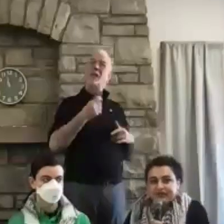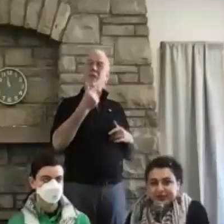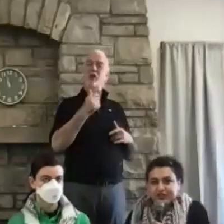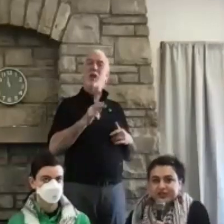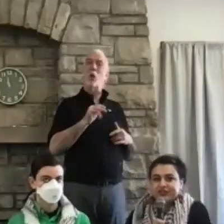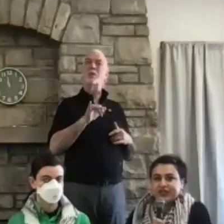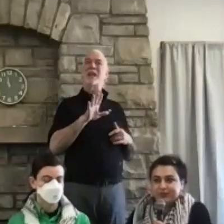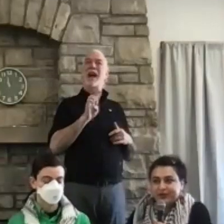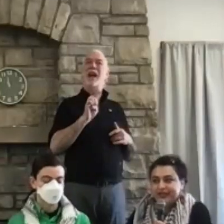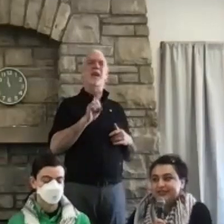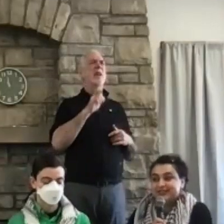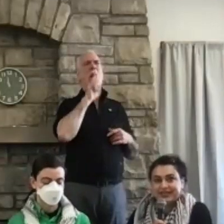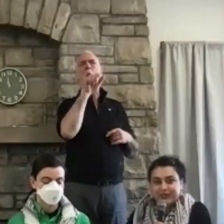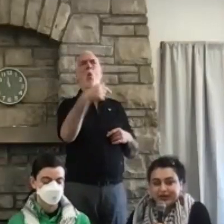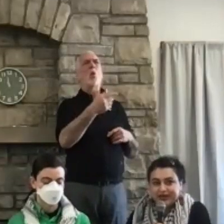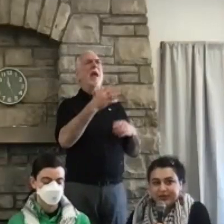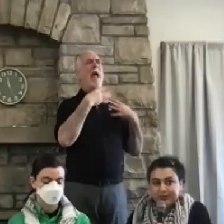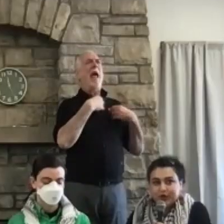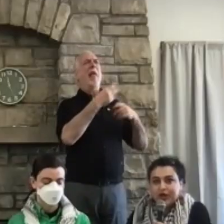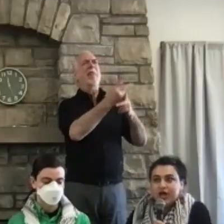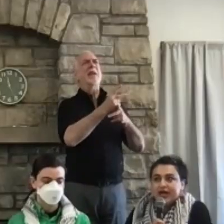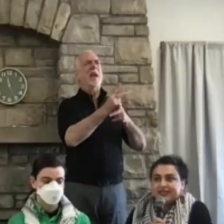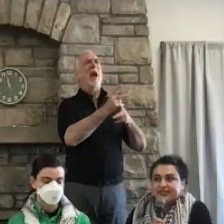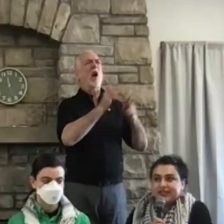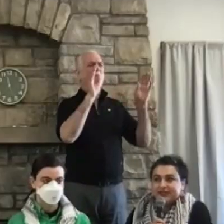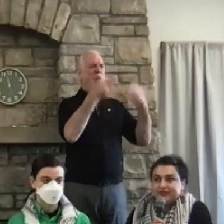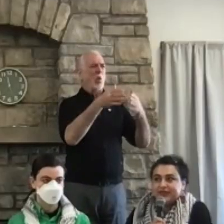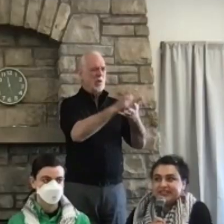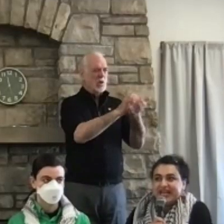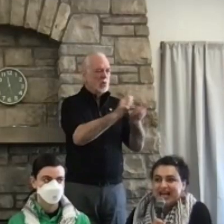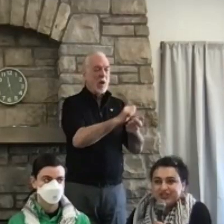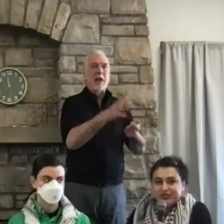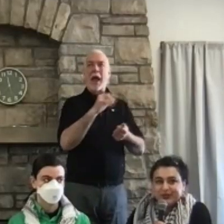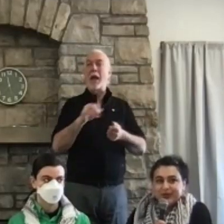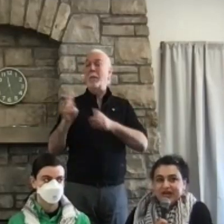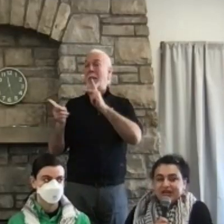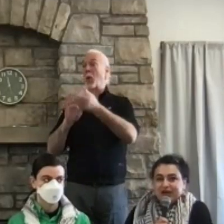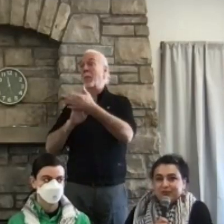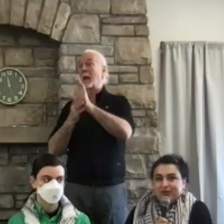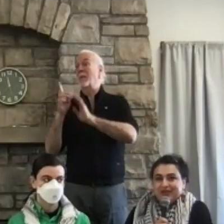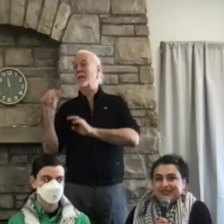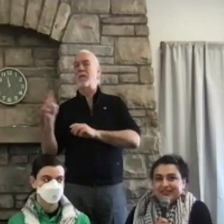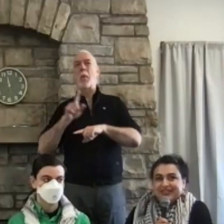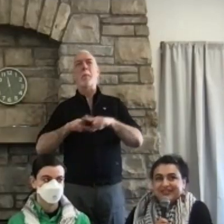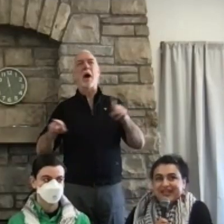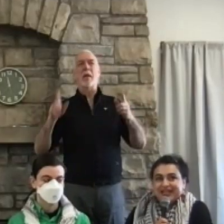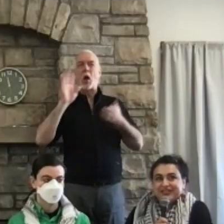healthcare infrastructures and communities and disabling of people, it's the intentional